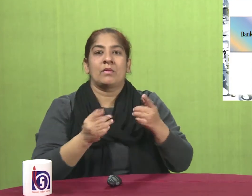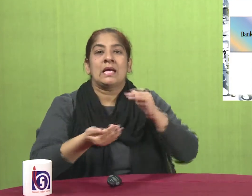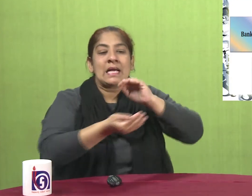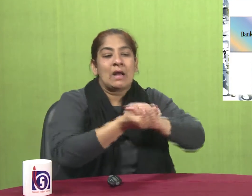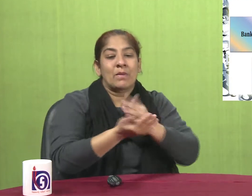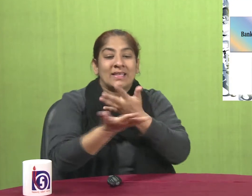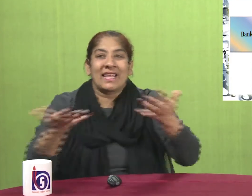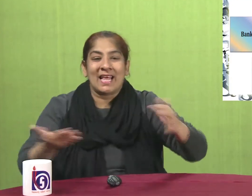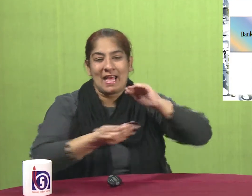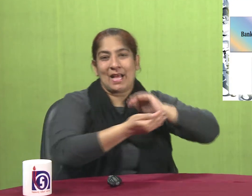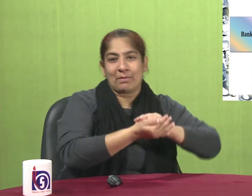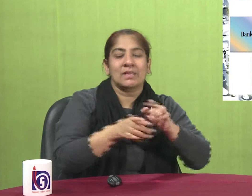and